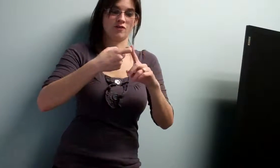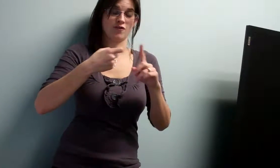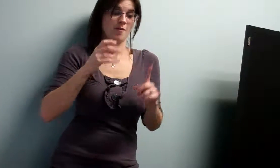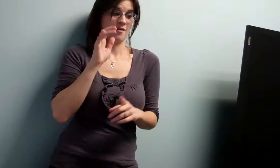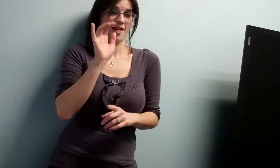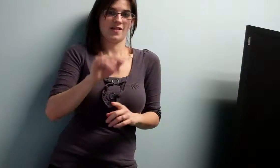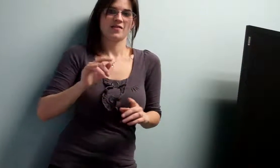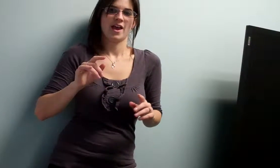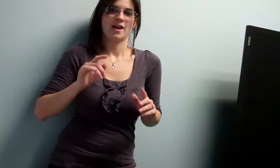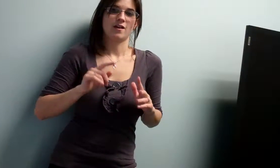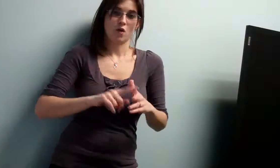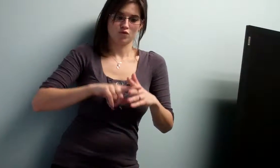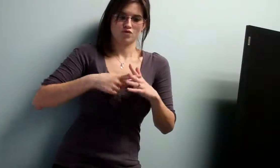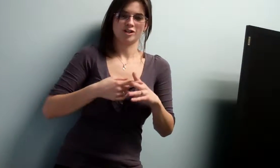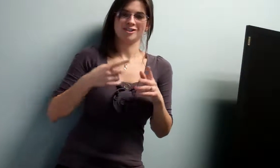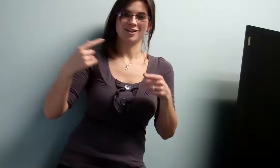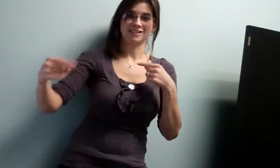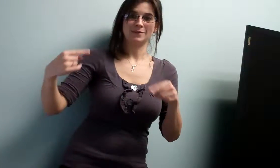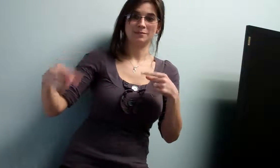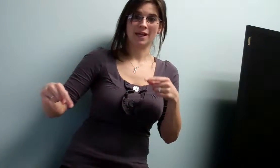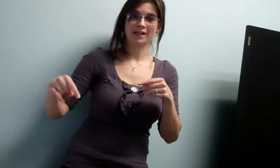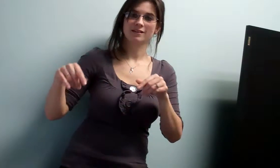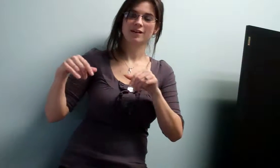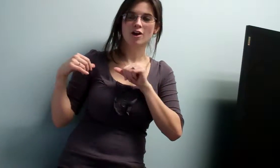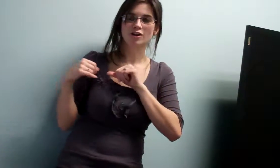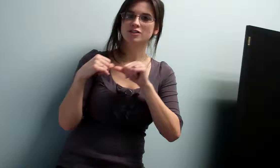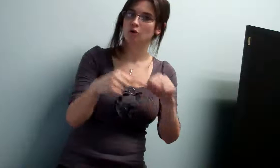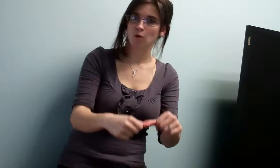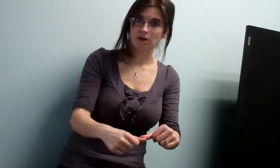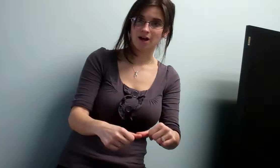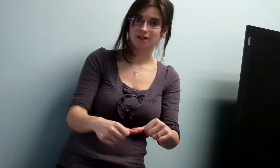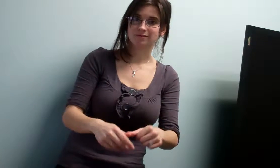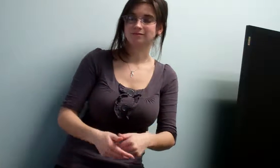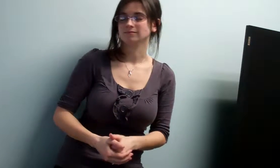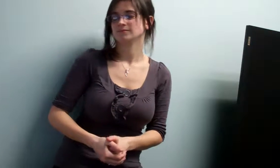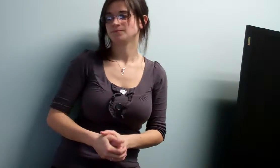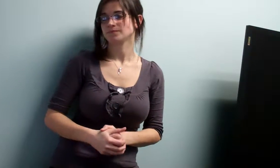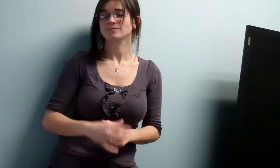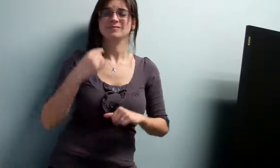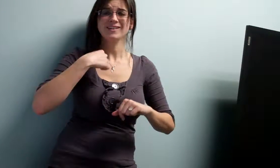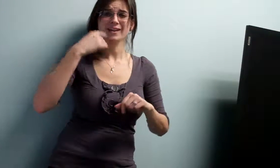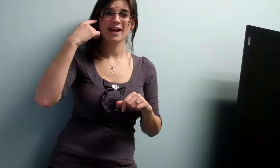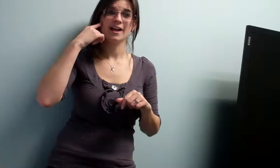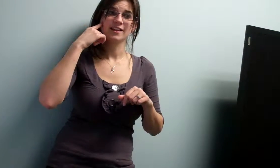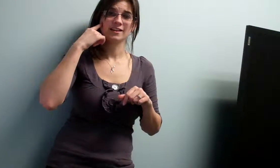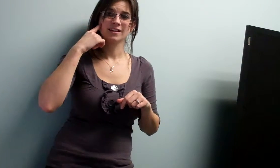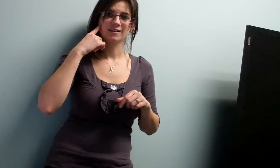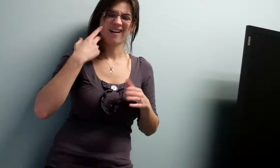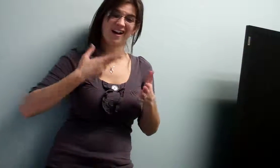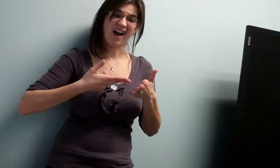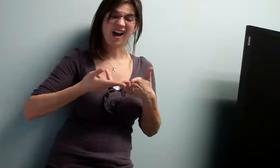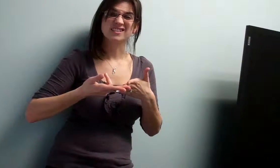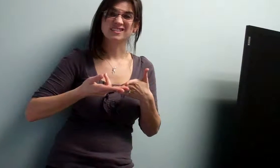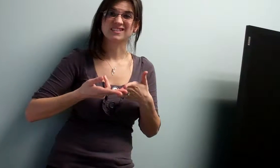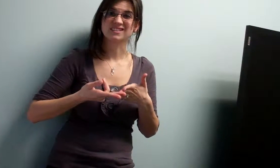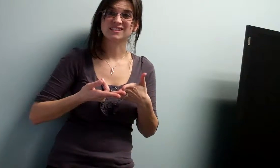black community. And I think, quite frankly, many African Americans in their own psyche